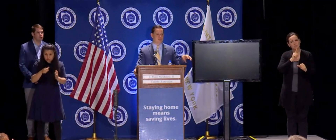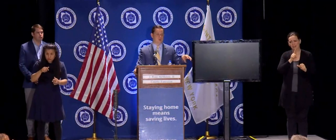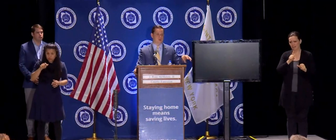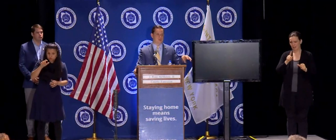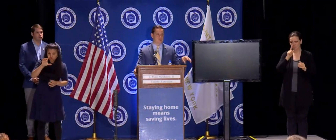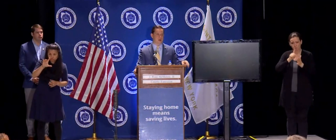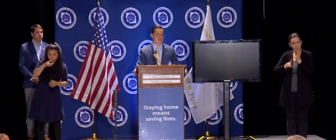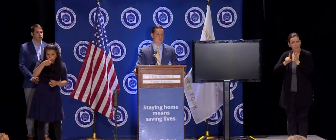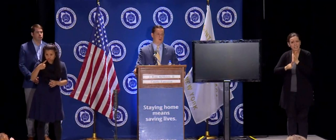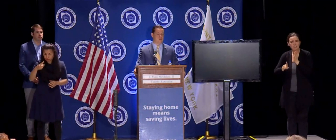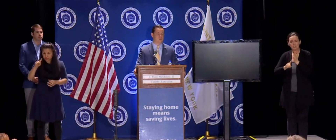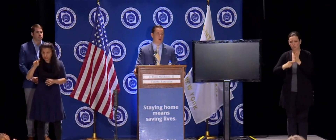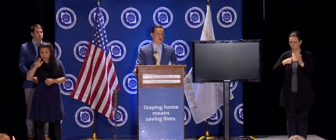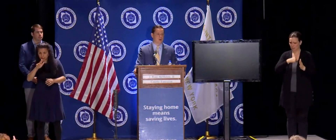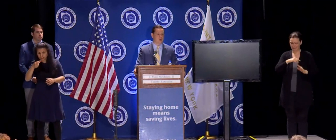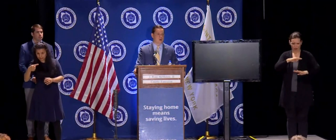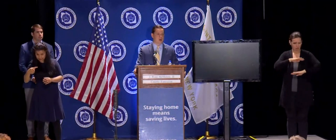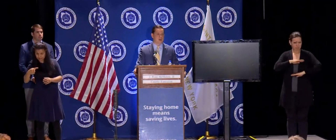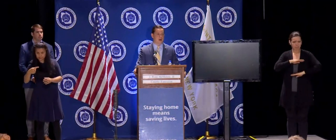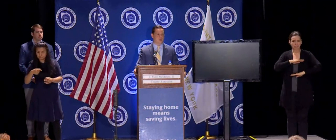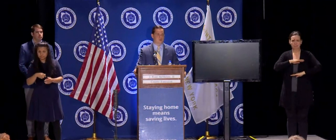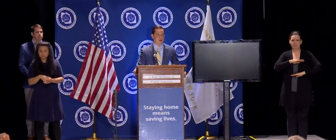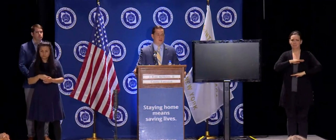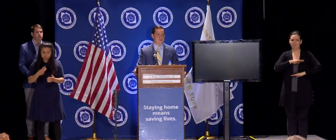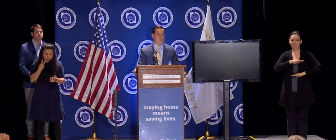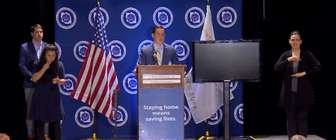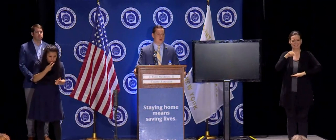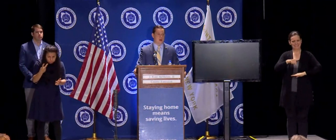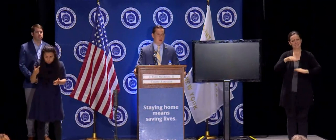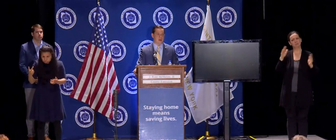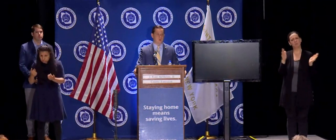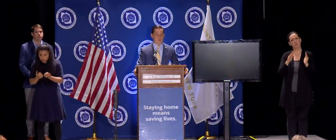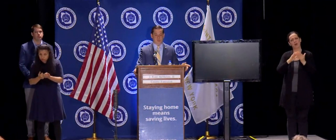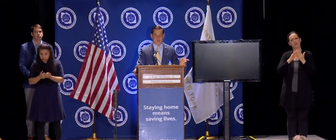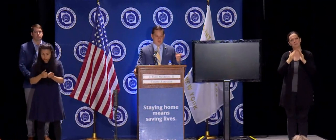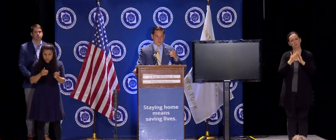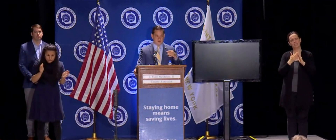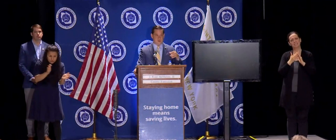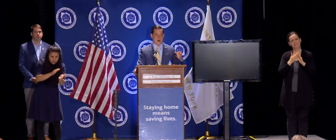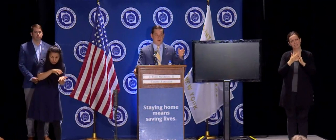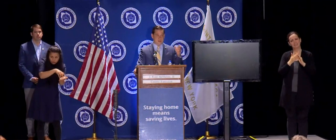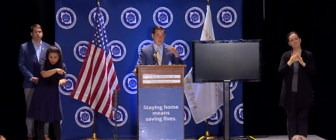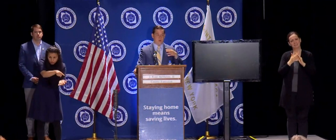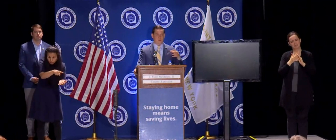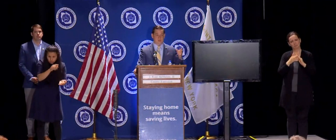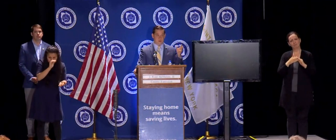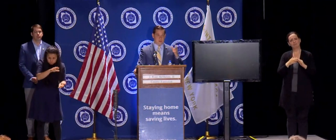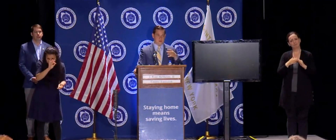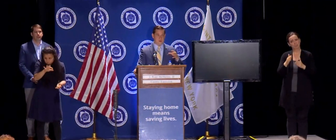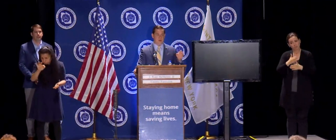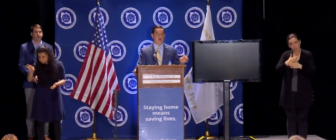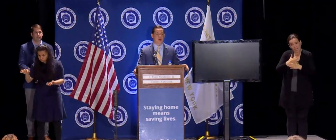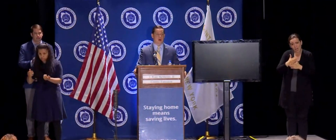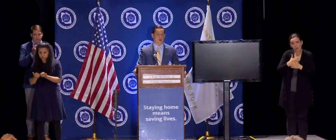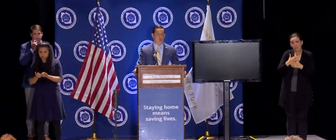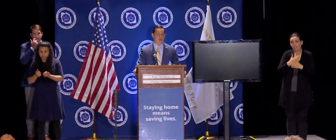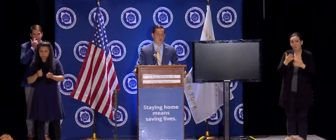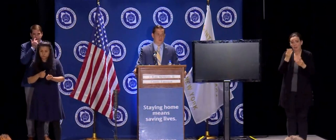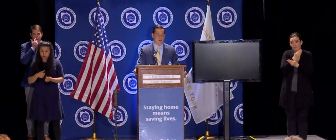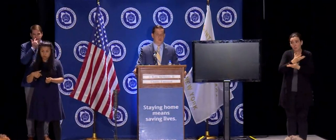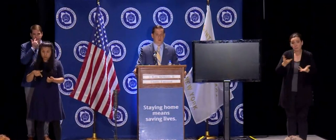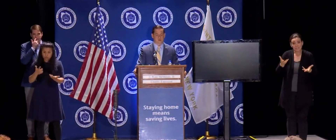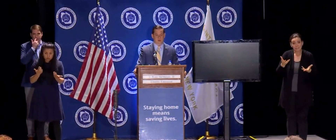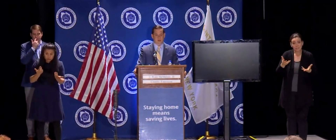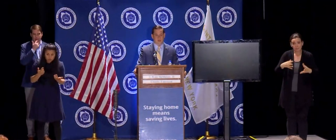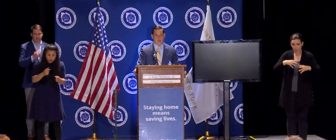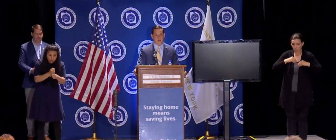that information with these some of our smaller county friends, and shared services are on the table for some of this, working